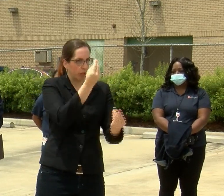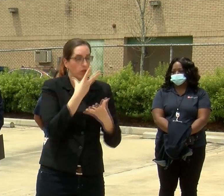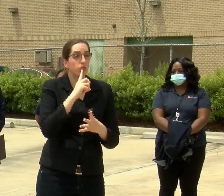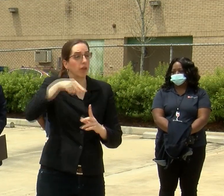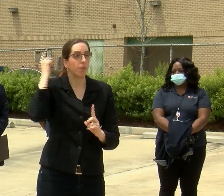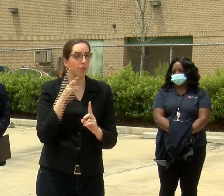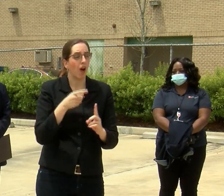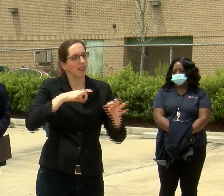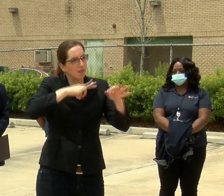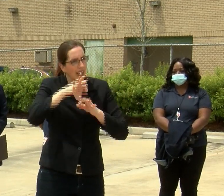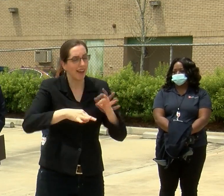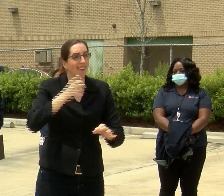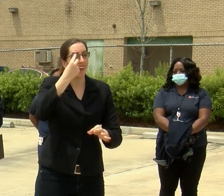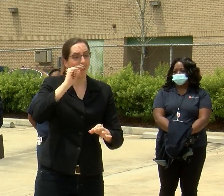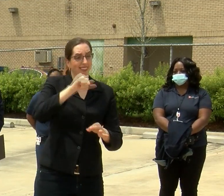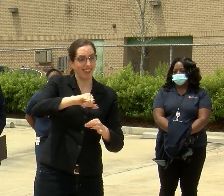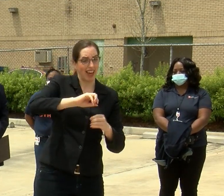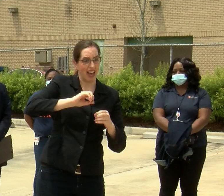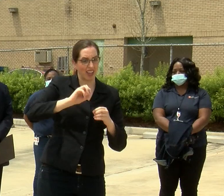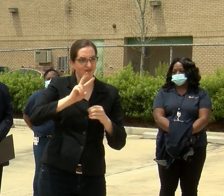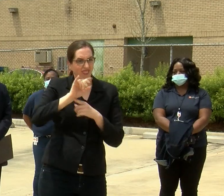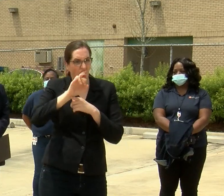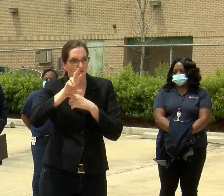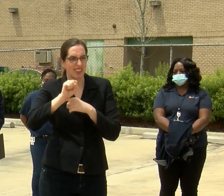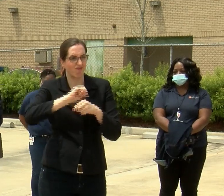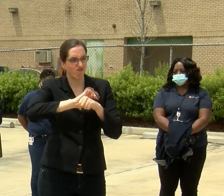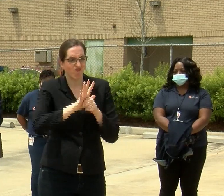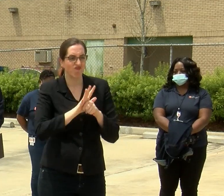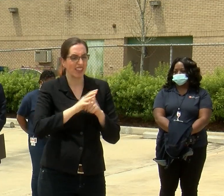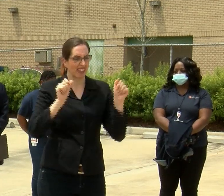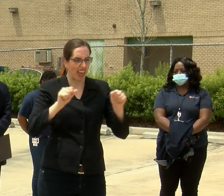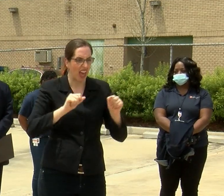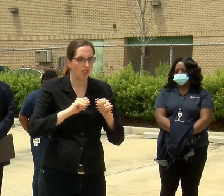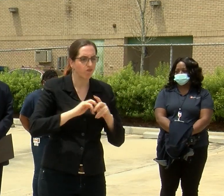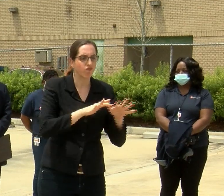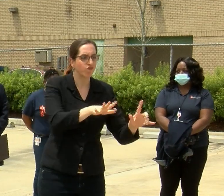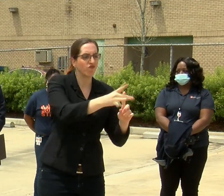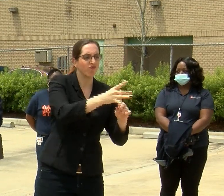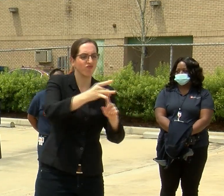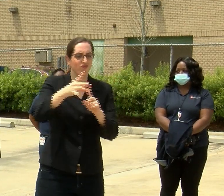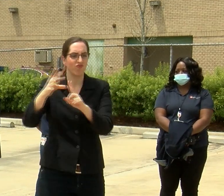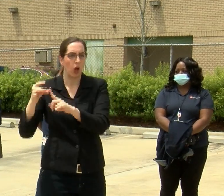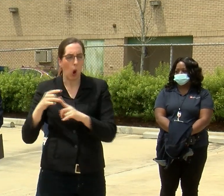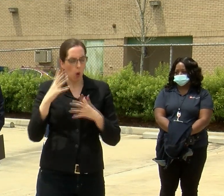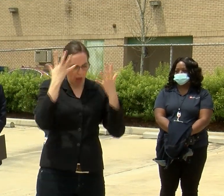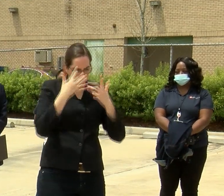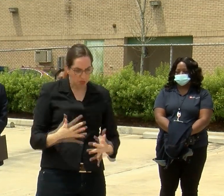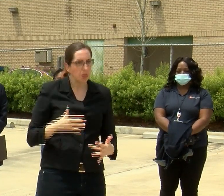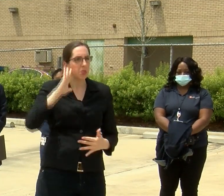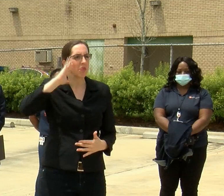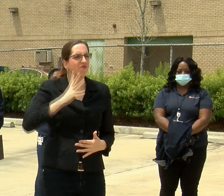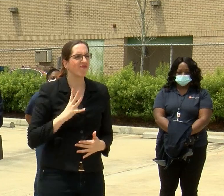that with this virus being able to infect people without causing them to have symptoms,